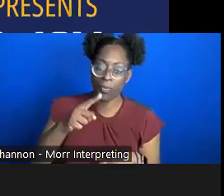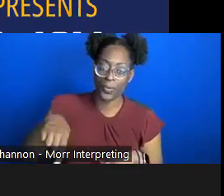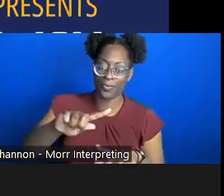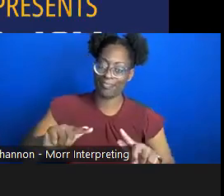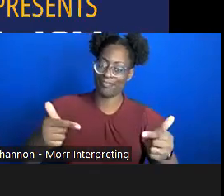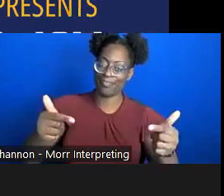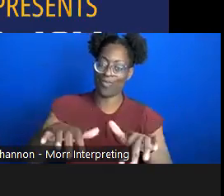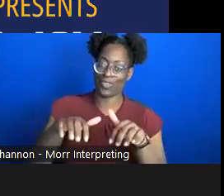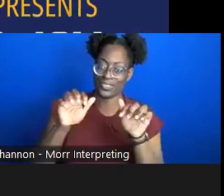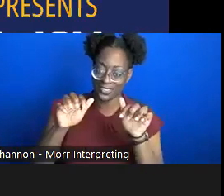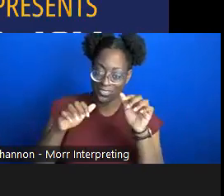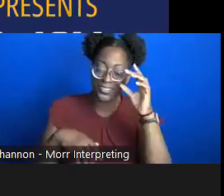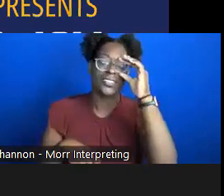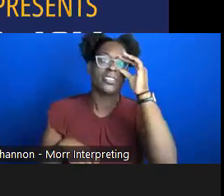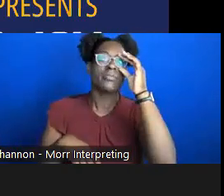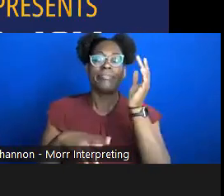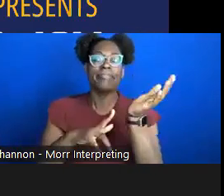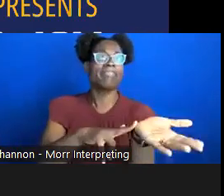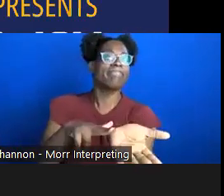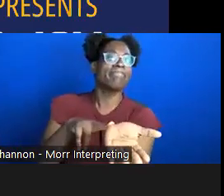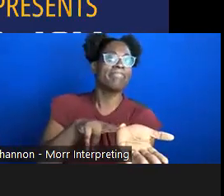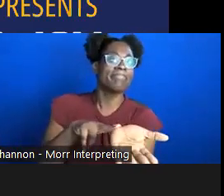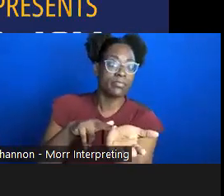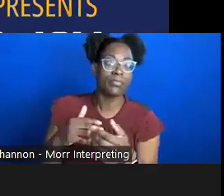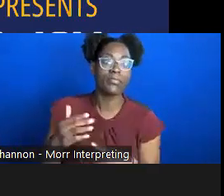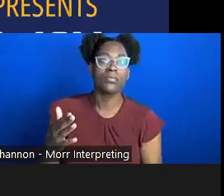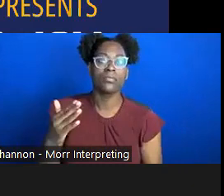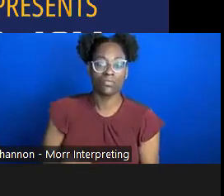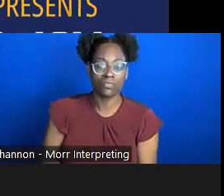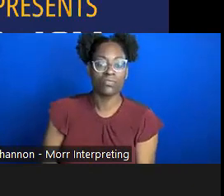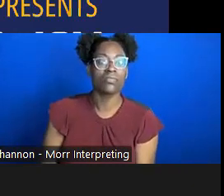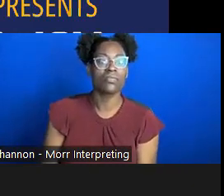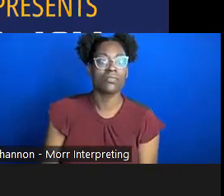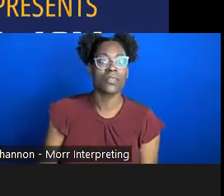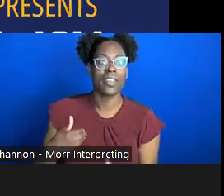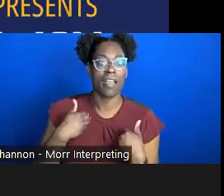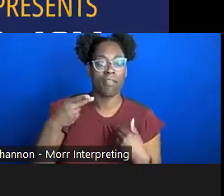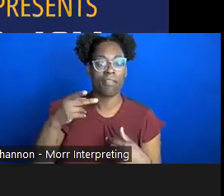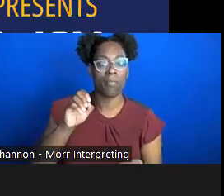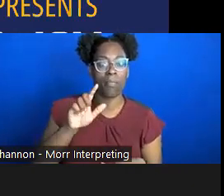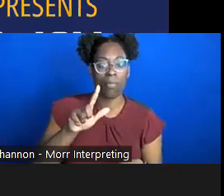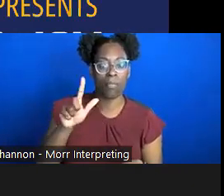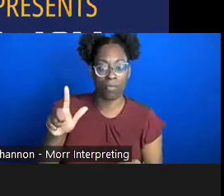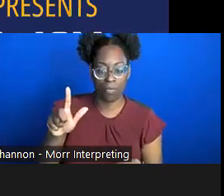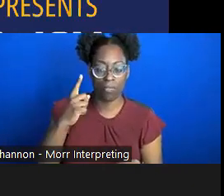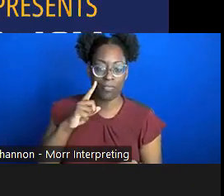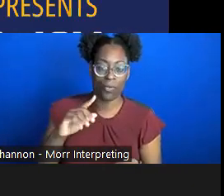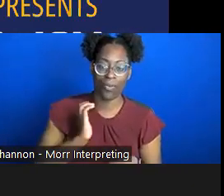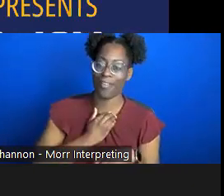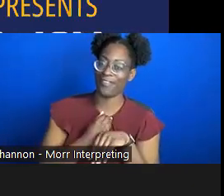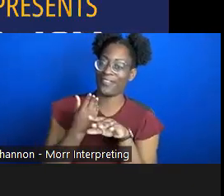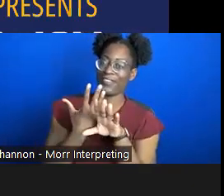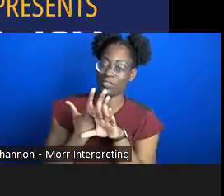our virtual audience. That will be followed as we kind of wind down the program by a raffling off of 2